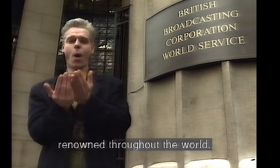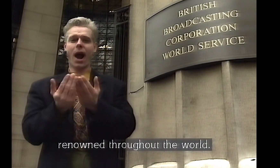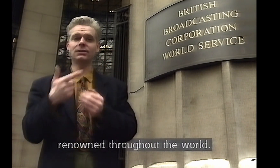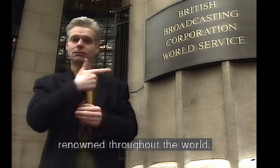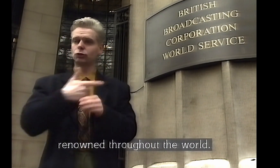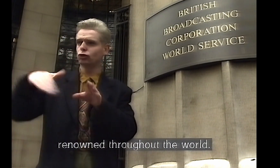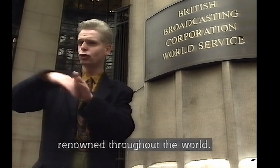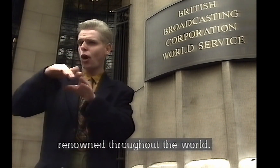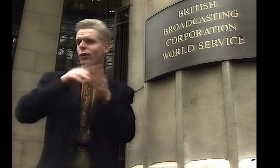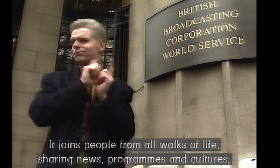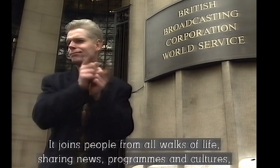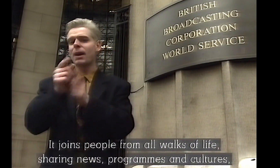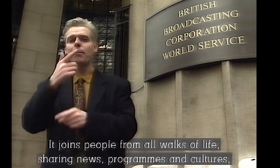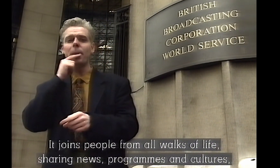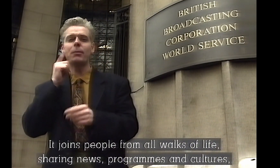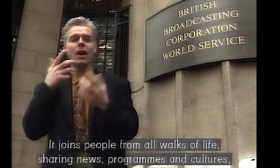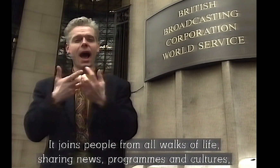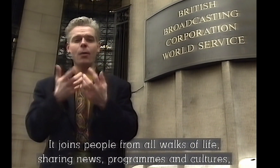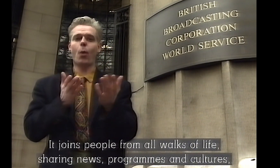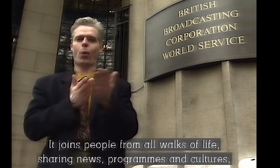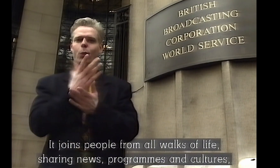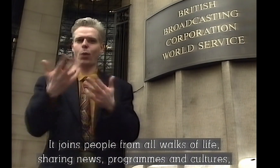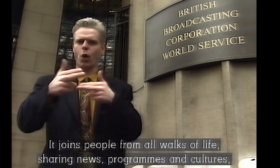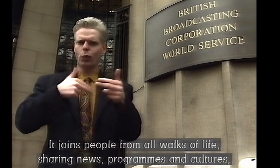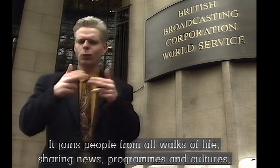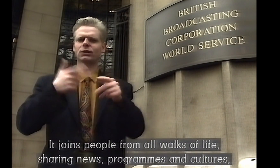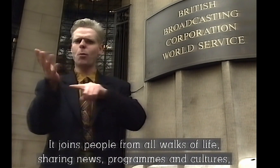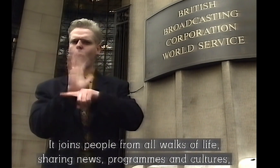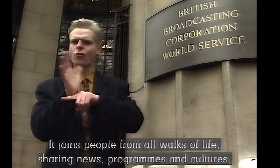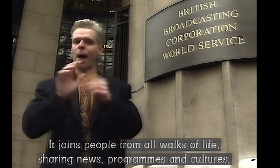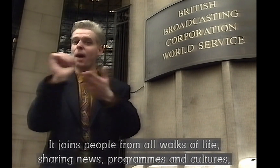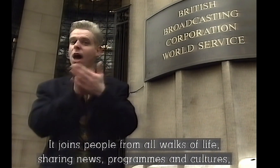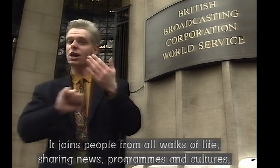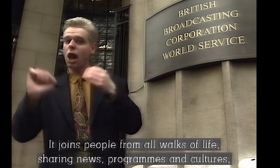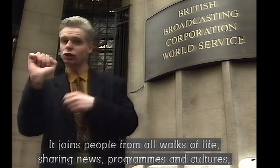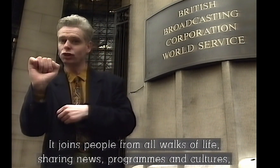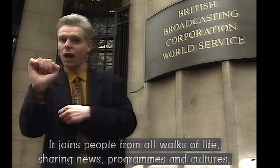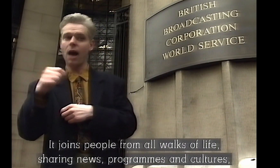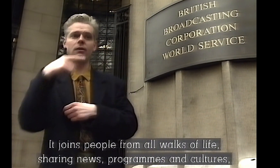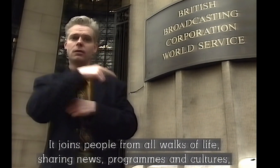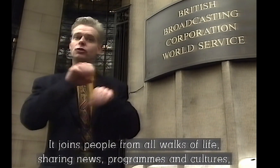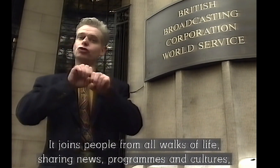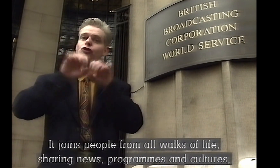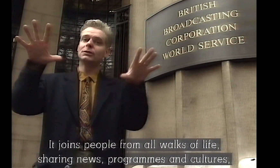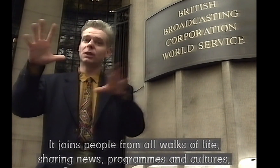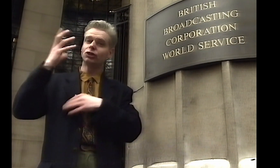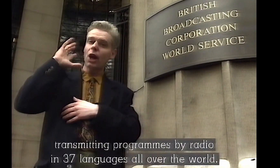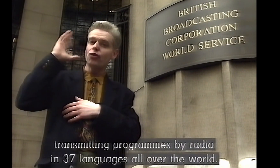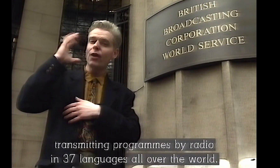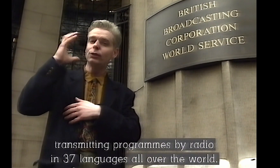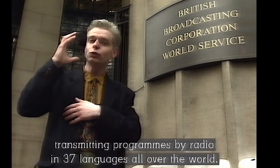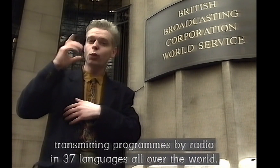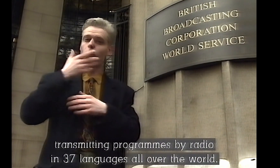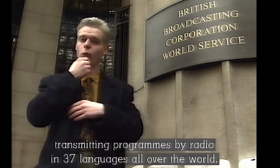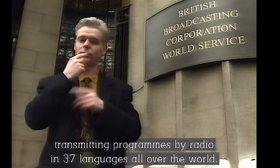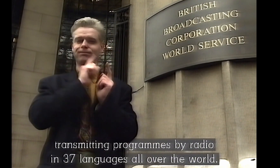This is Bush House, the headquarters of the BBC World Service, renowned throughout the world. It joins people from all walks